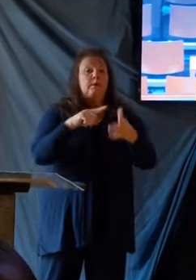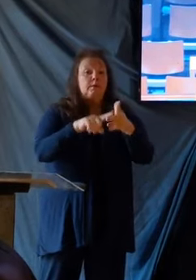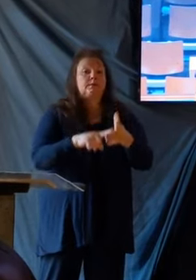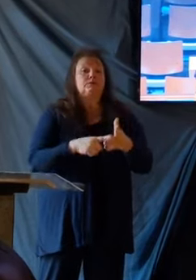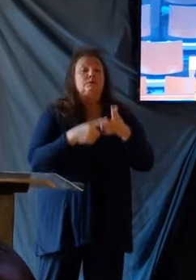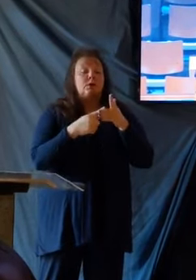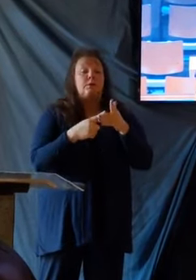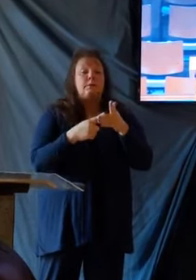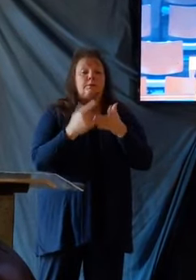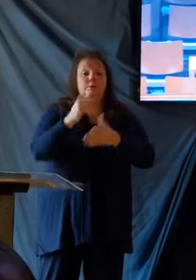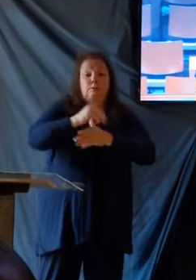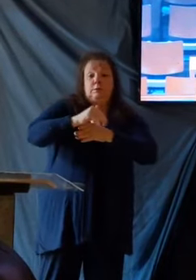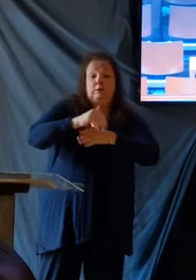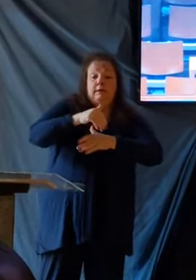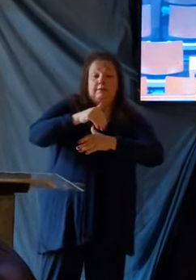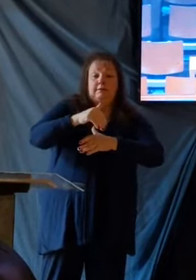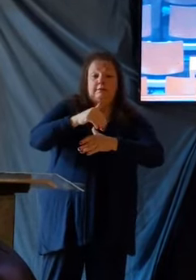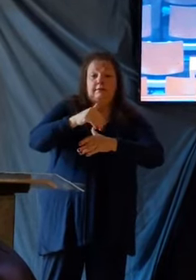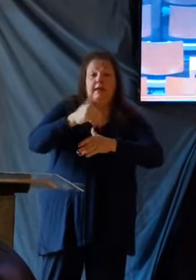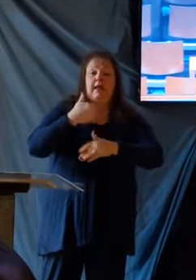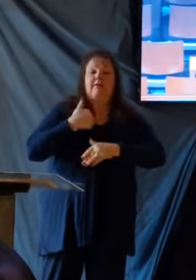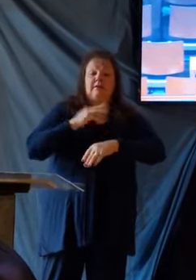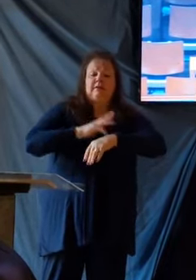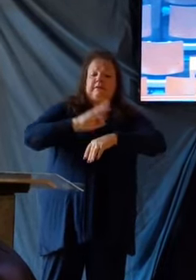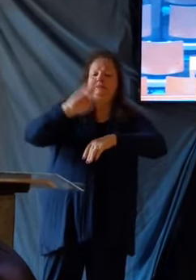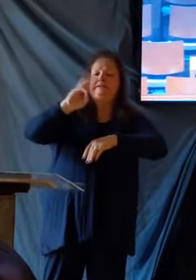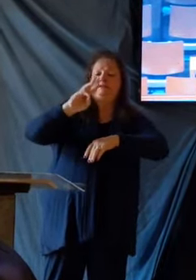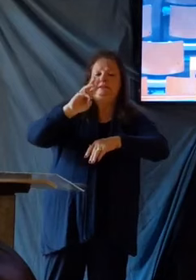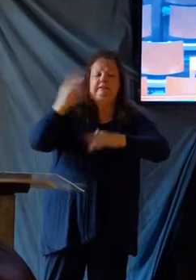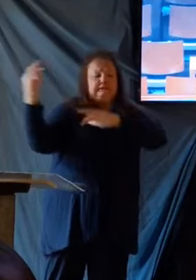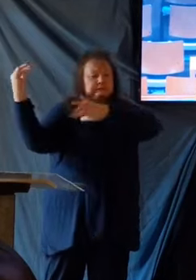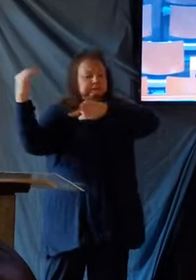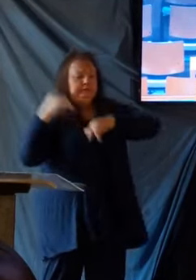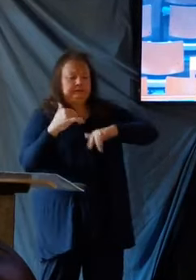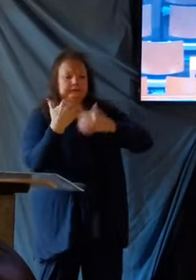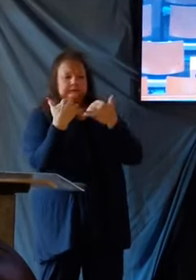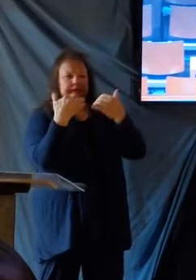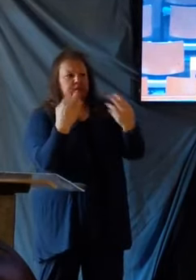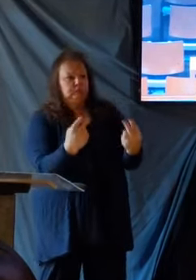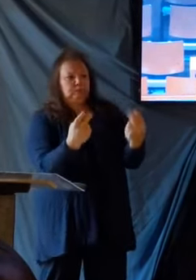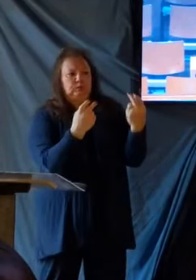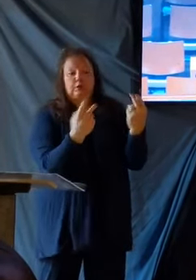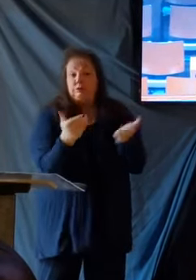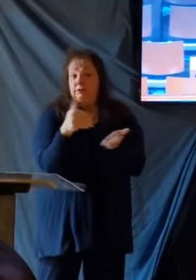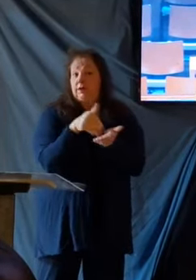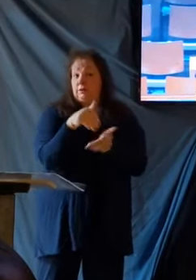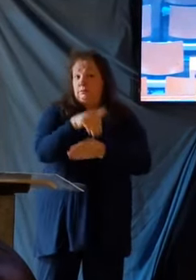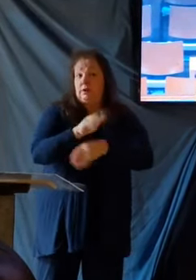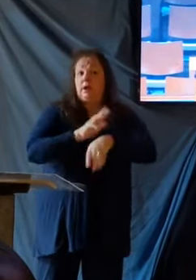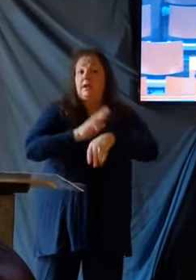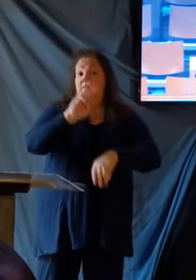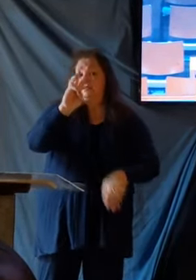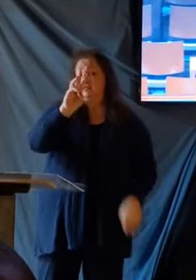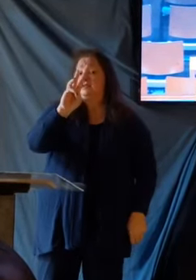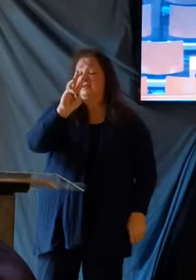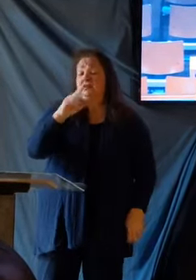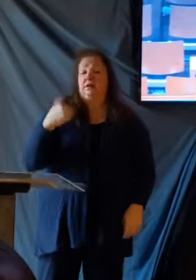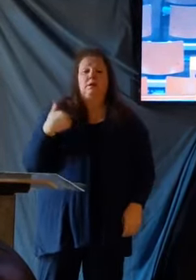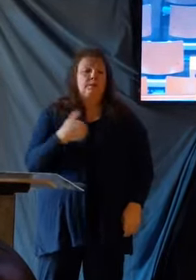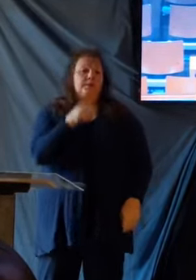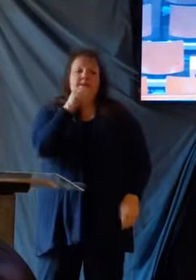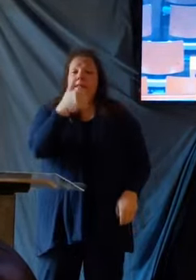back to our evening service this evening, so we invite all of you to join in at 6 o'clock. We will